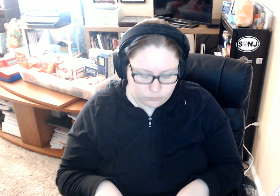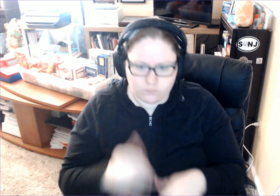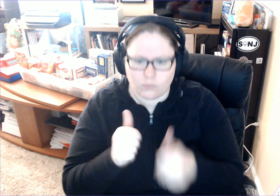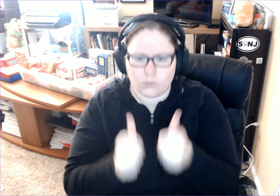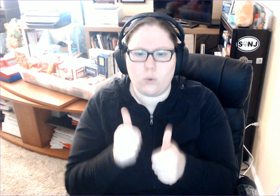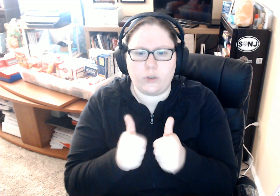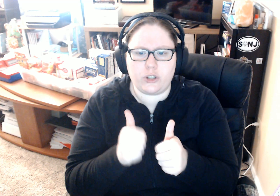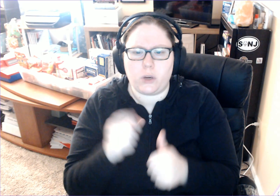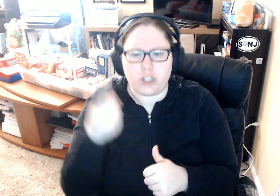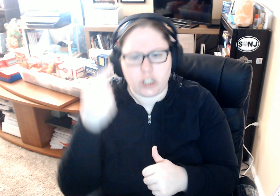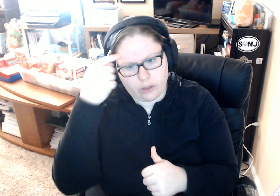Which one do you think?